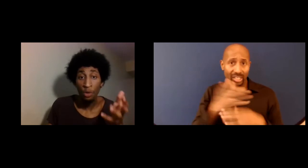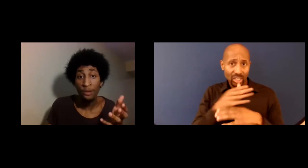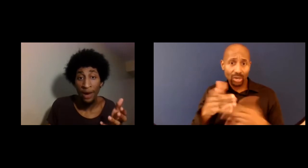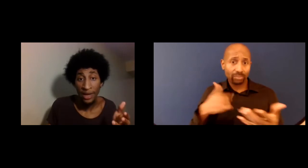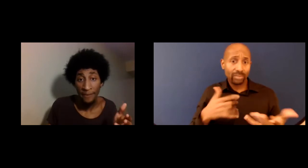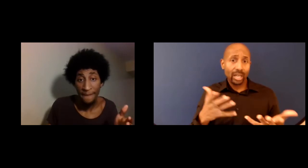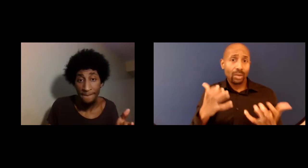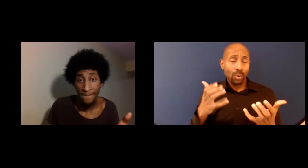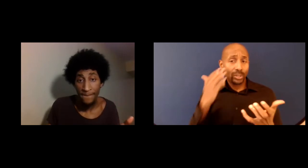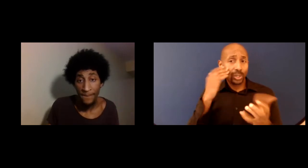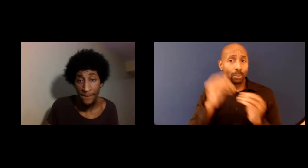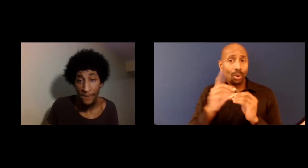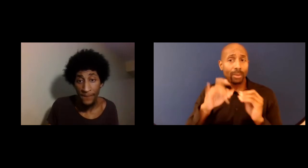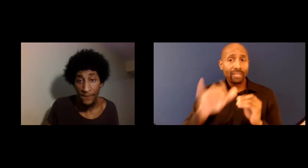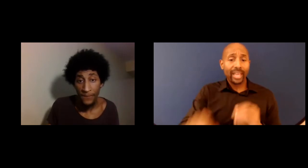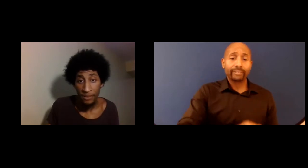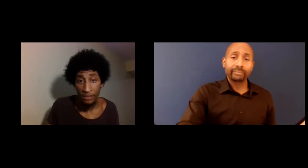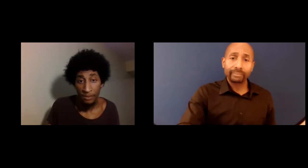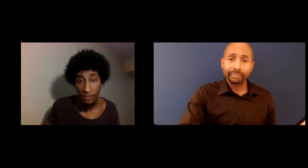know more about it.